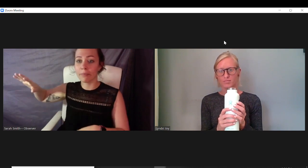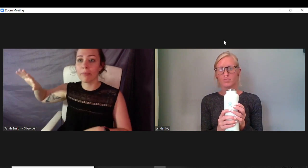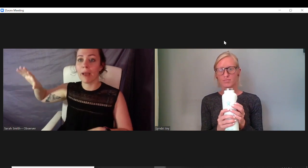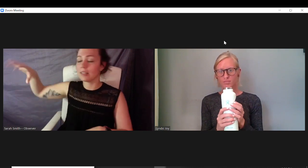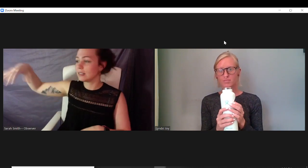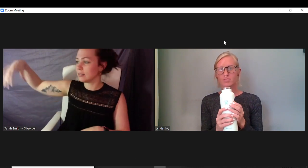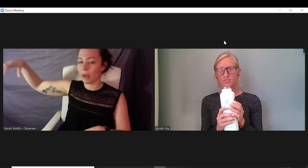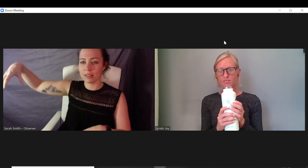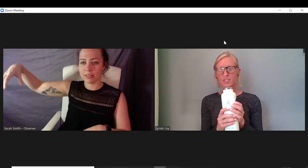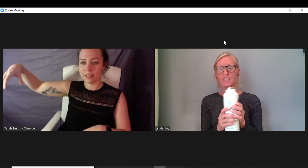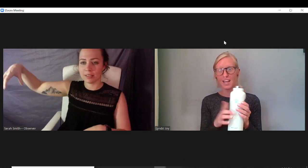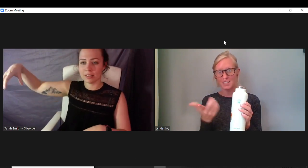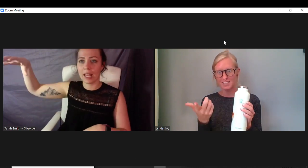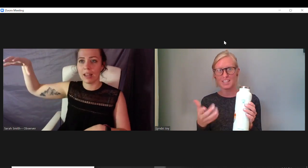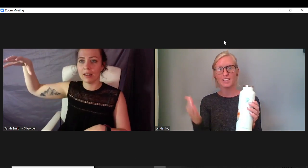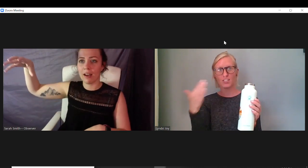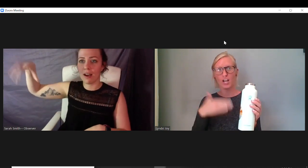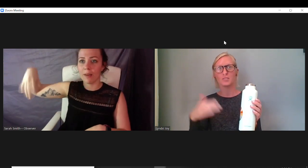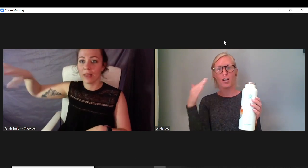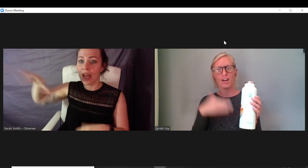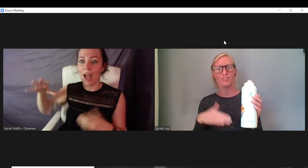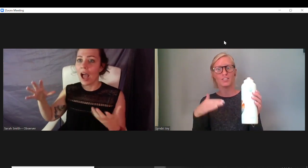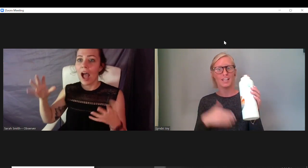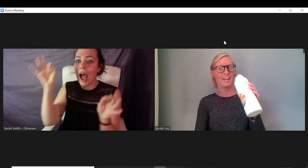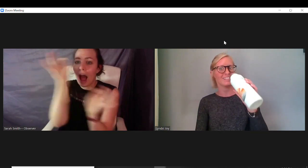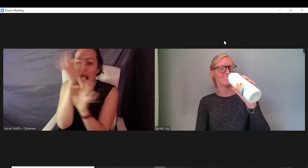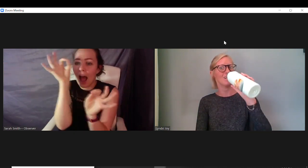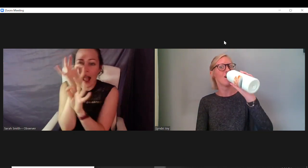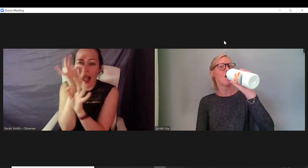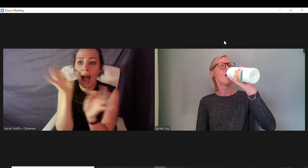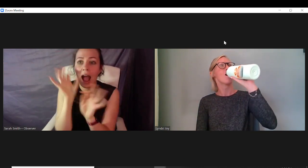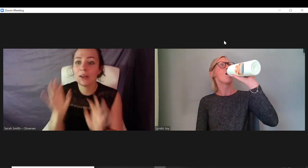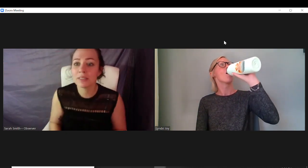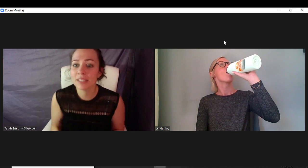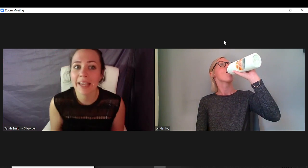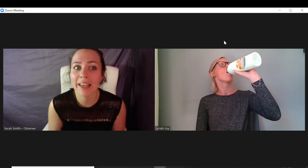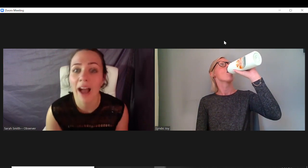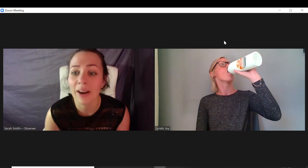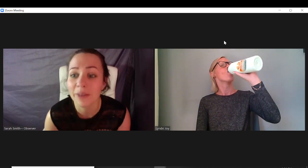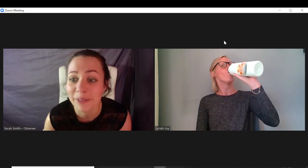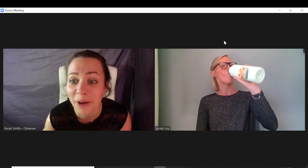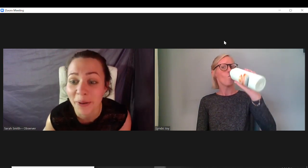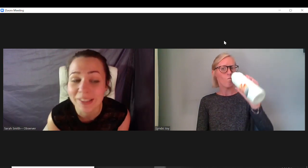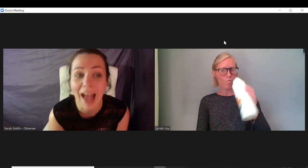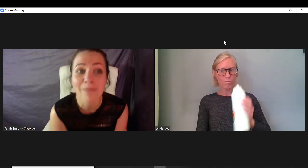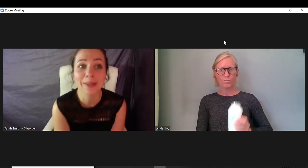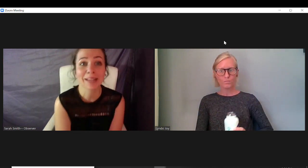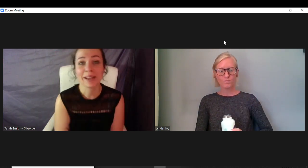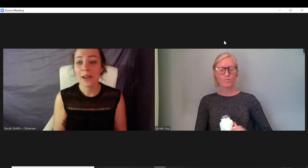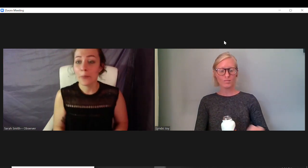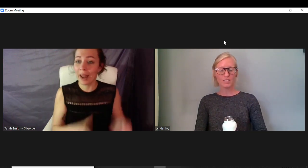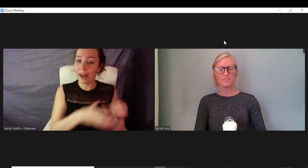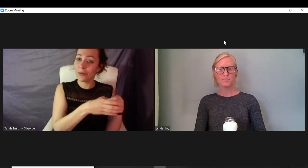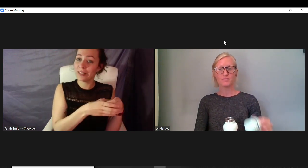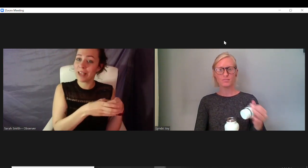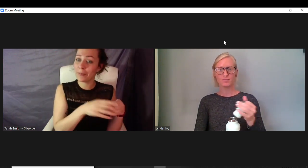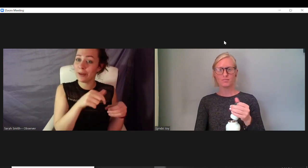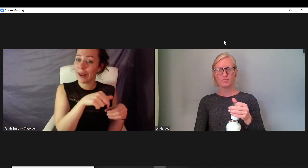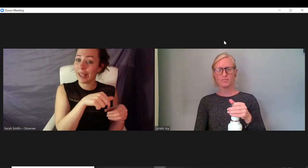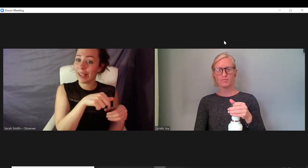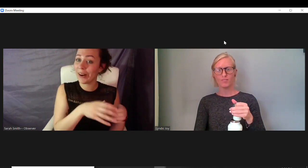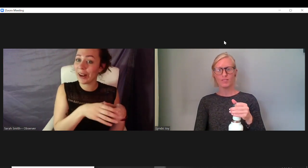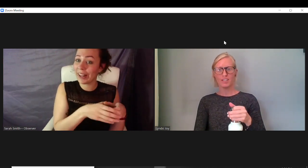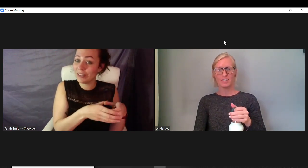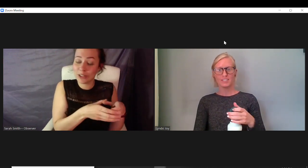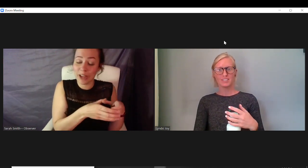in Palestine and that they talked about every day. I was like, I don't even know what's happening, but I know what's happening